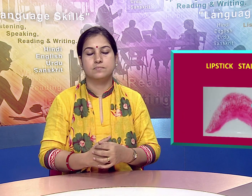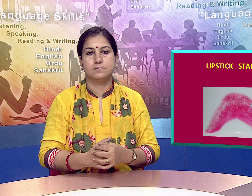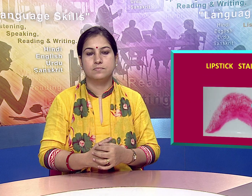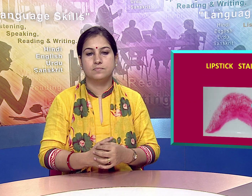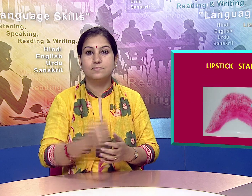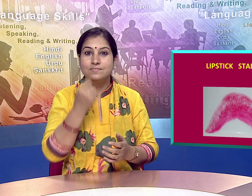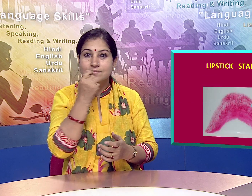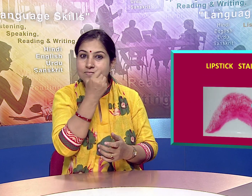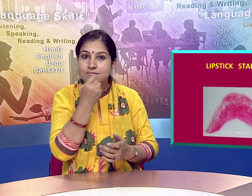lipstick,